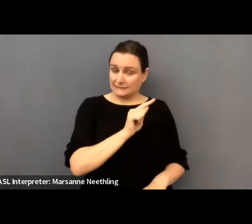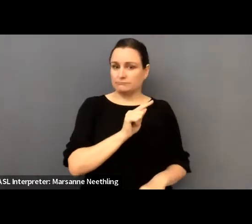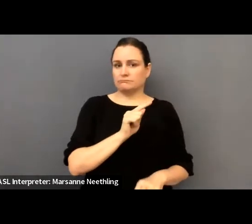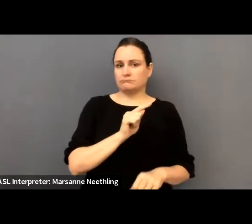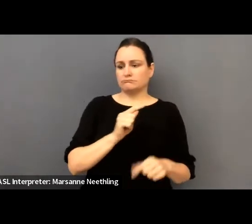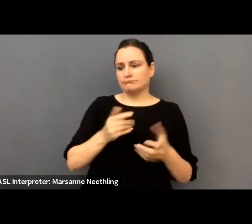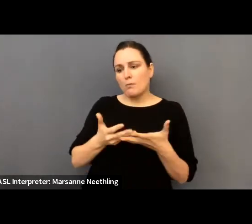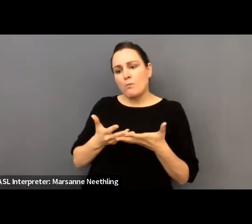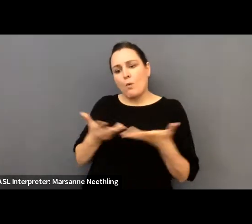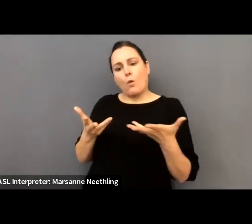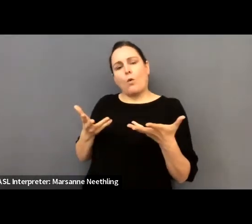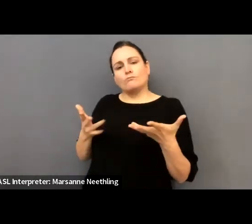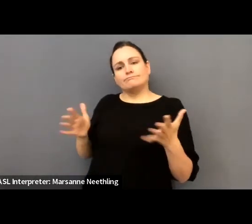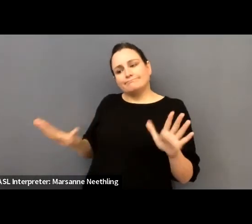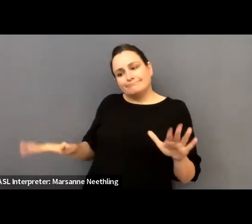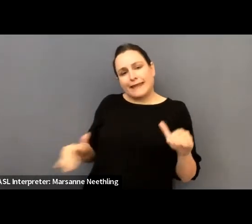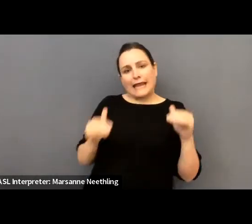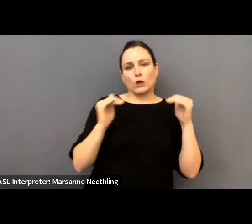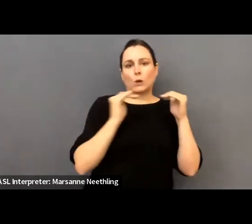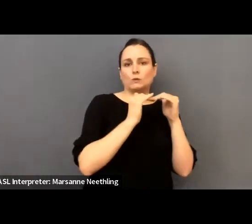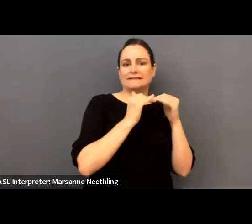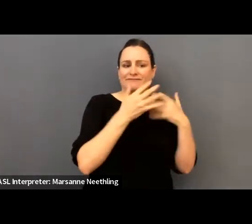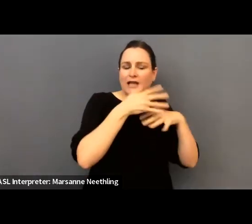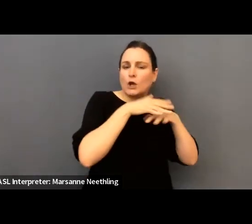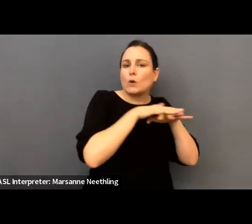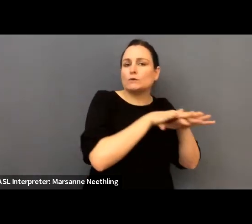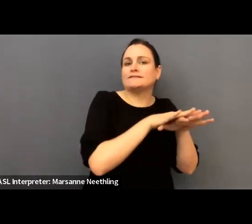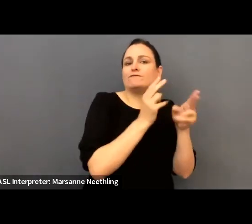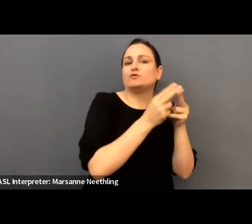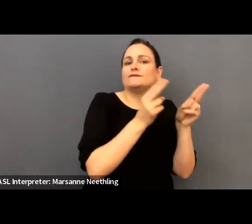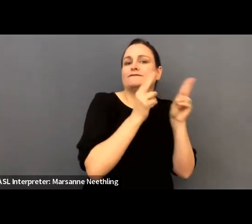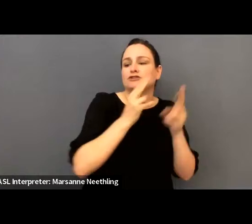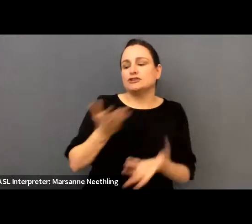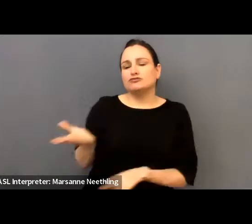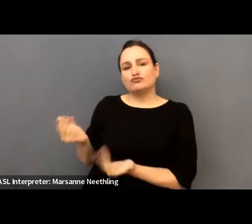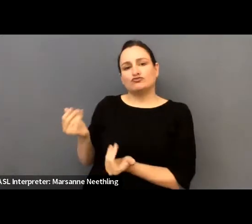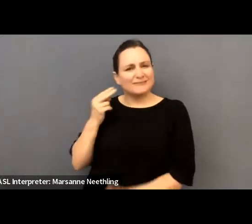And I think the answer to that question, again,